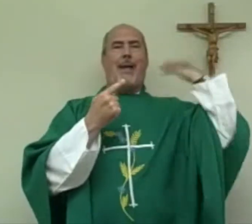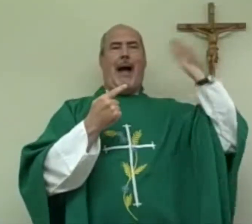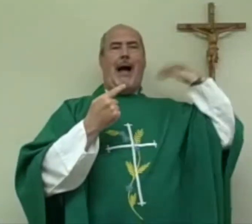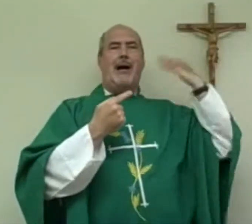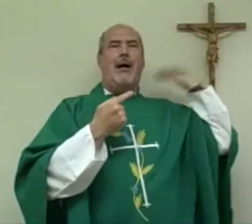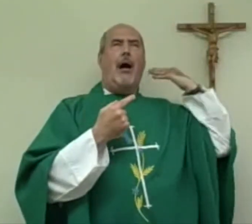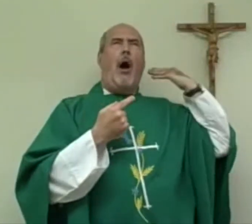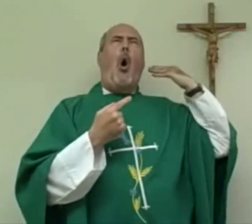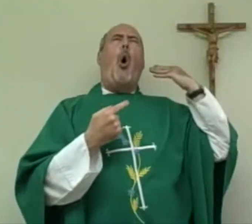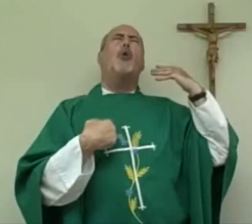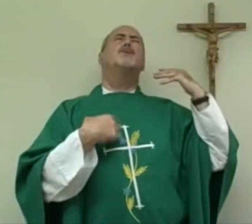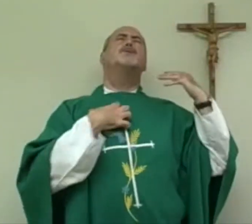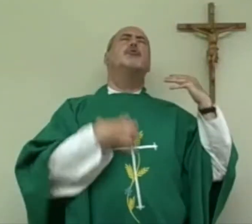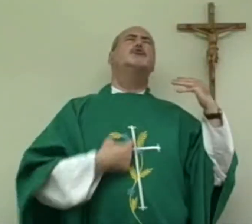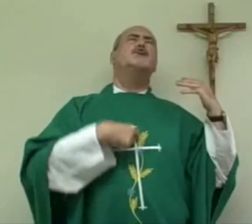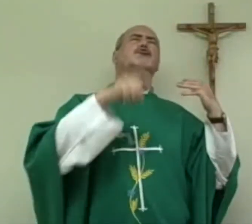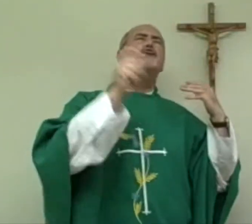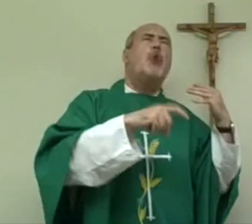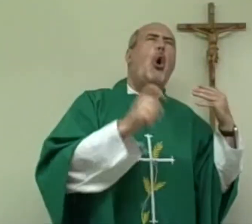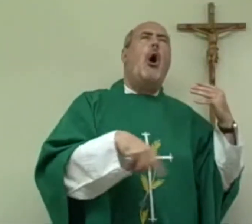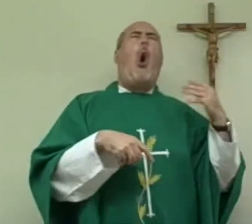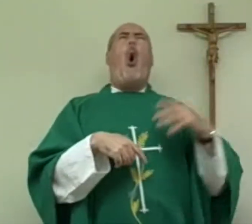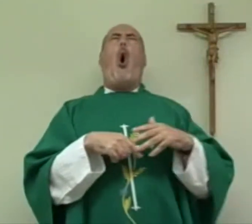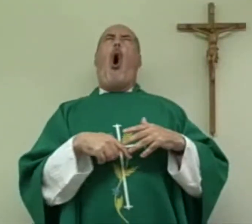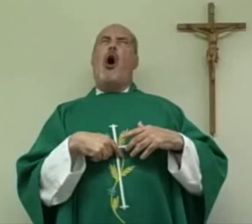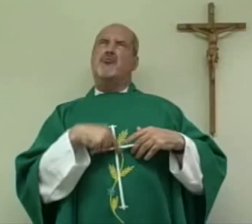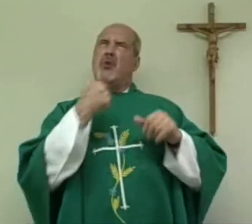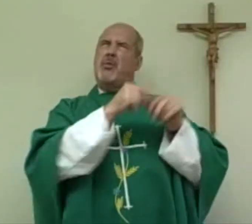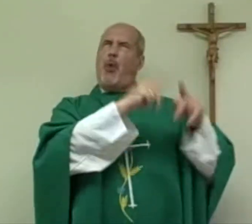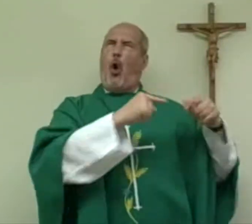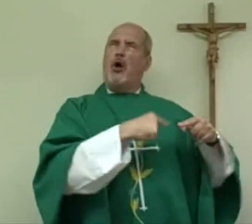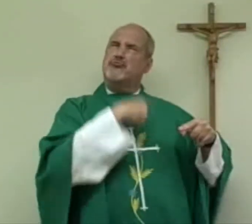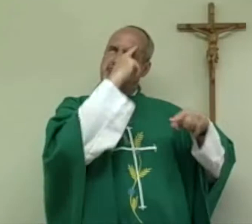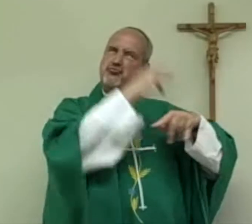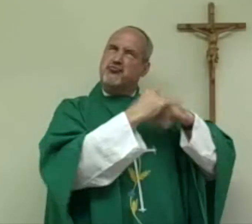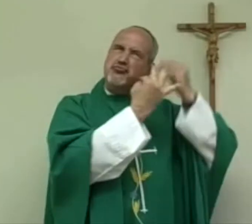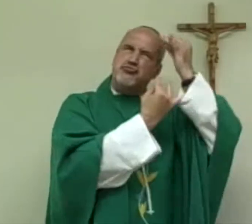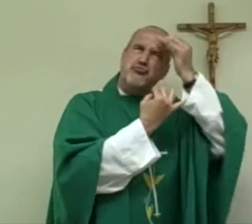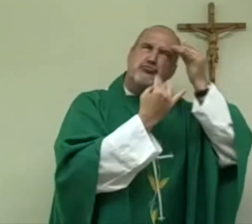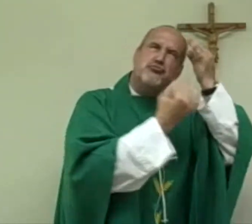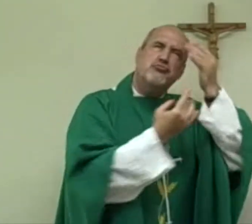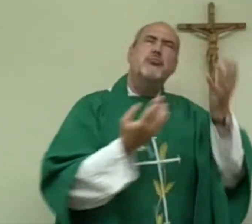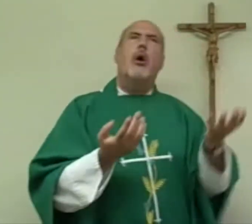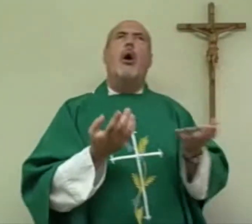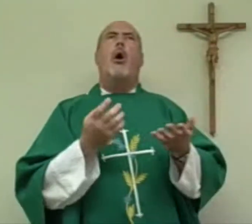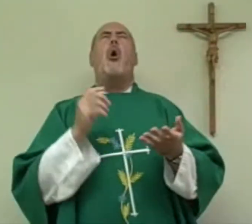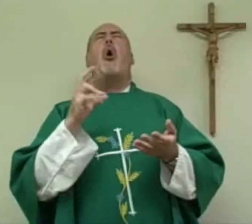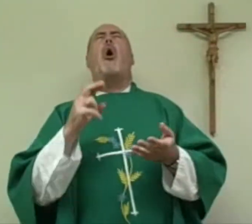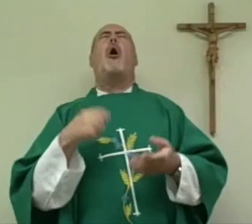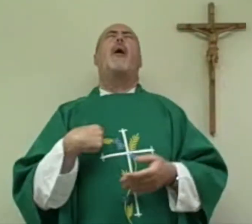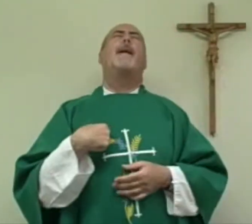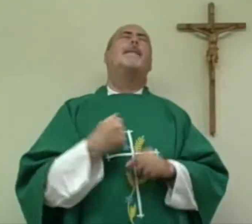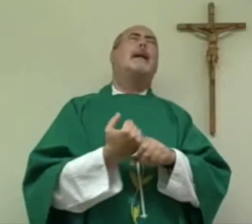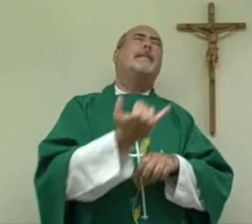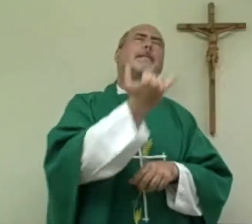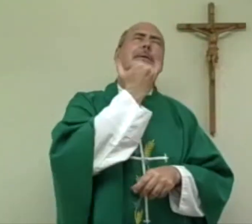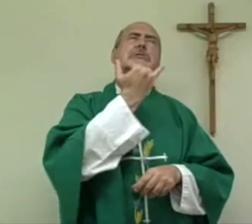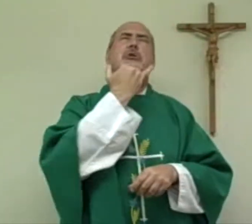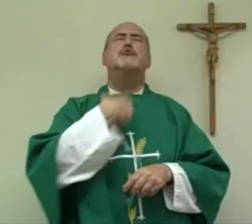tend to obsess about the past, about things that we should have done or people that hurt us